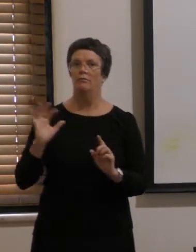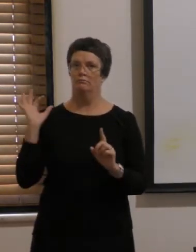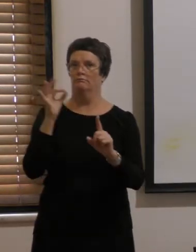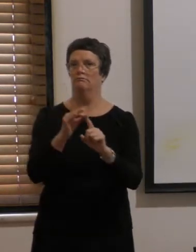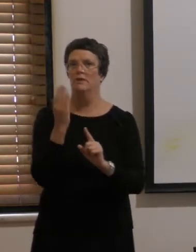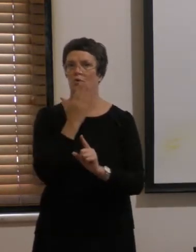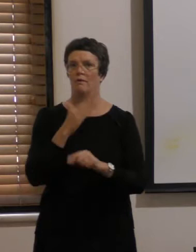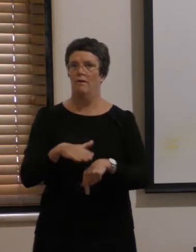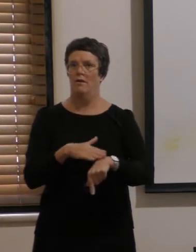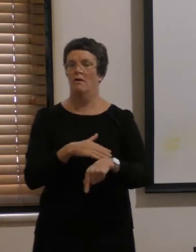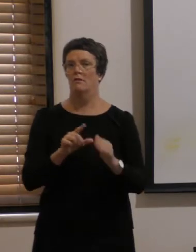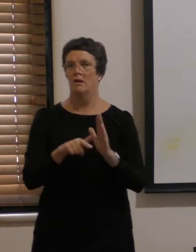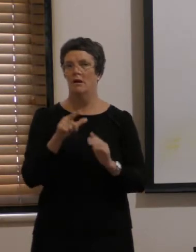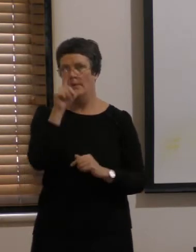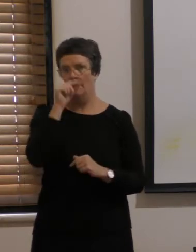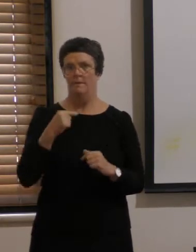is